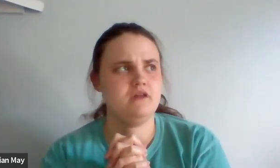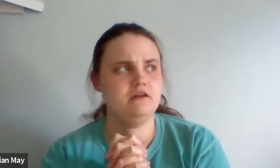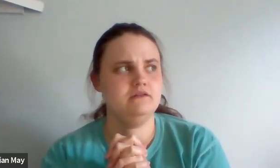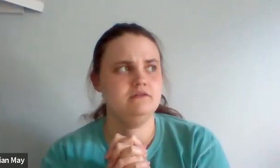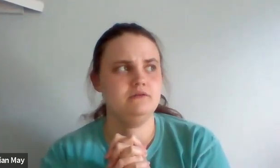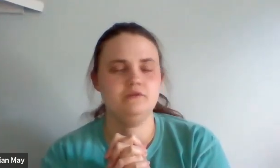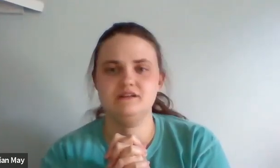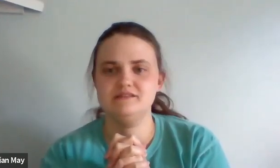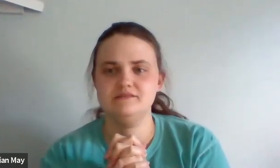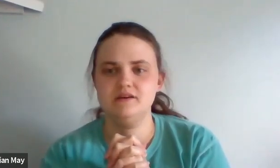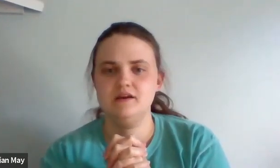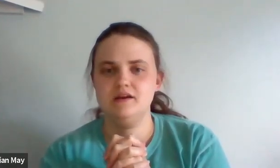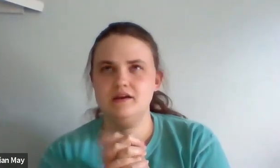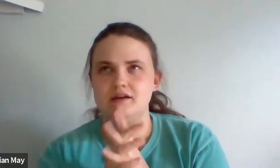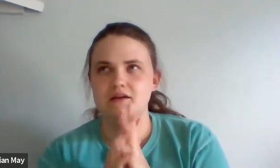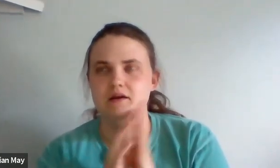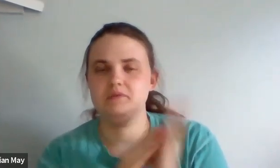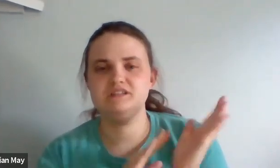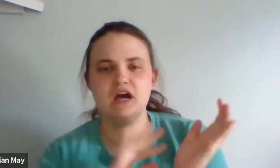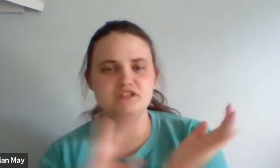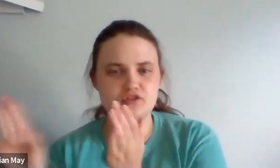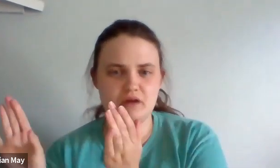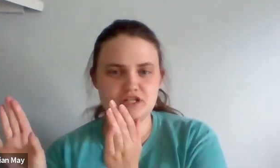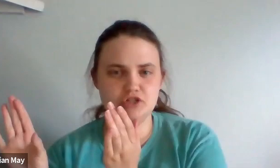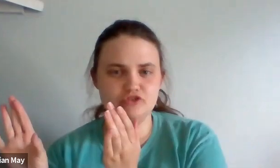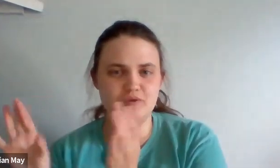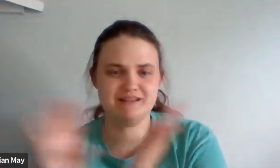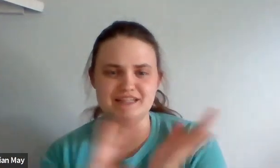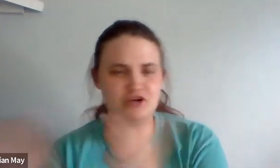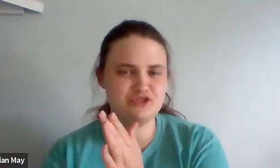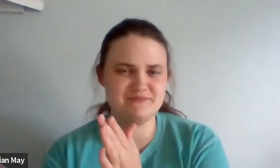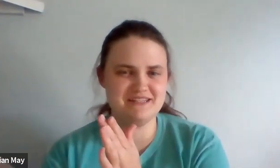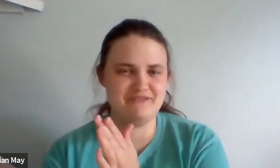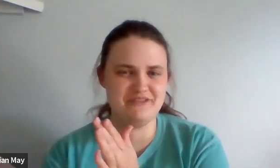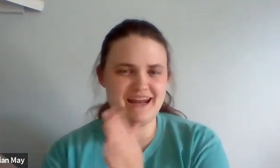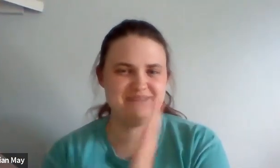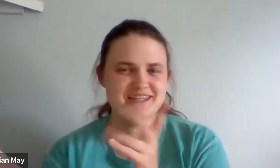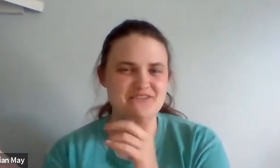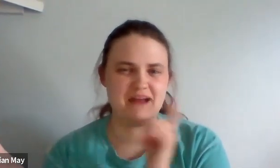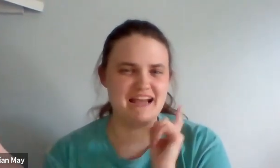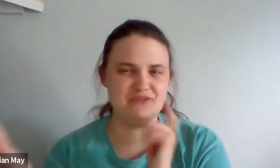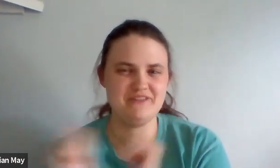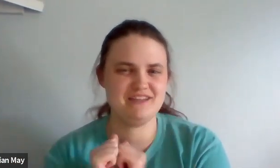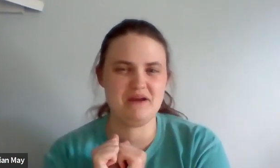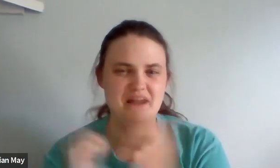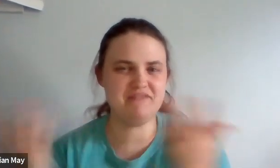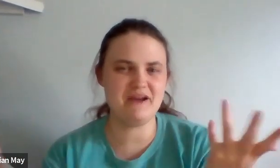that? Oh goodness. I'm going to not do the grandchildren one because I don't trust myself on that. I keep sitting here going, I don't think that's right, but I've never had